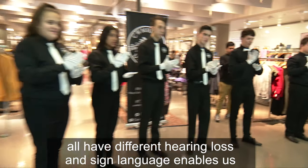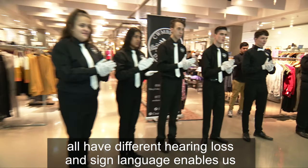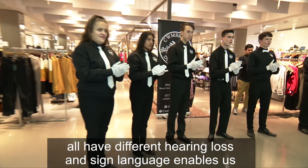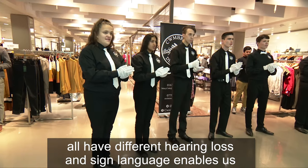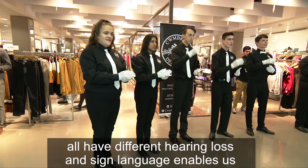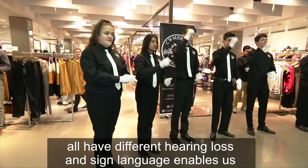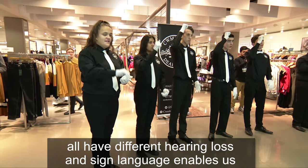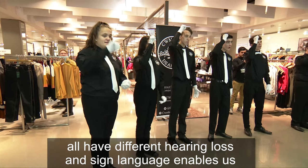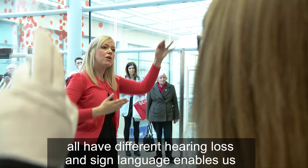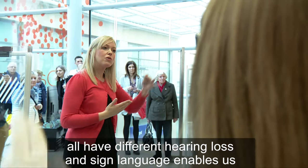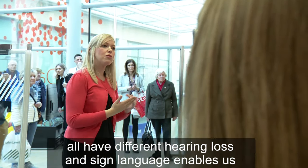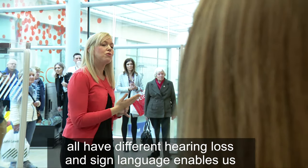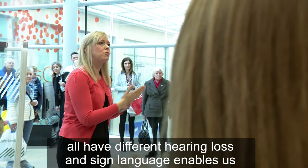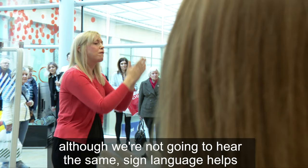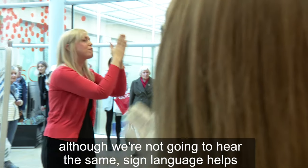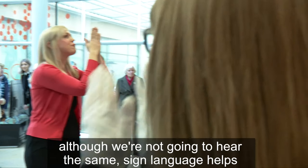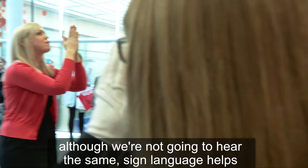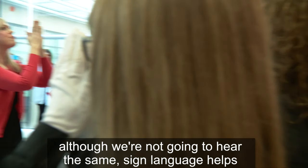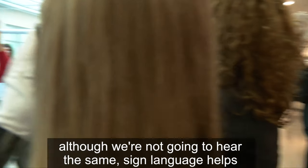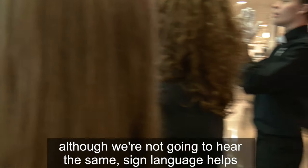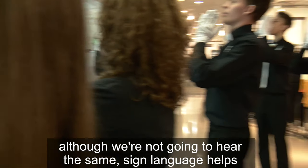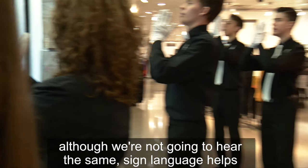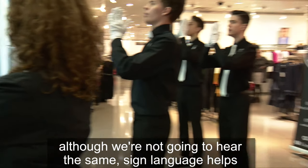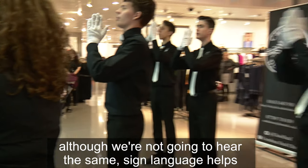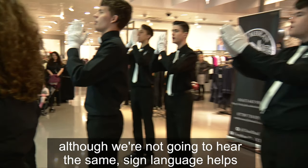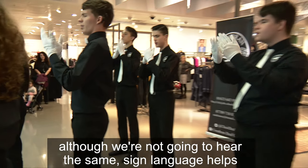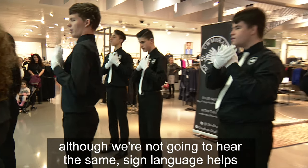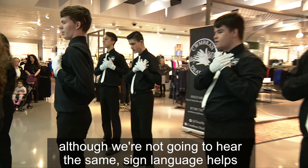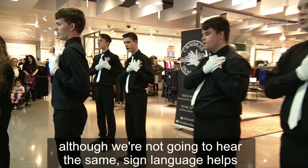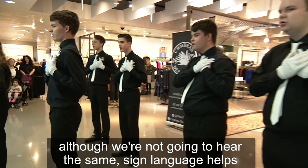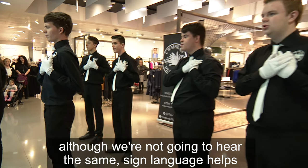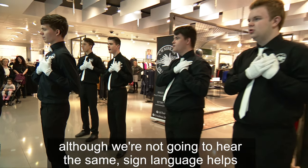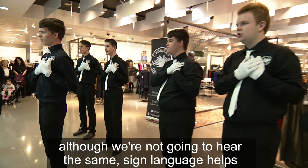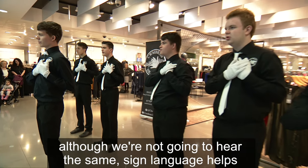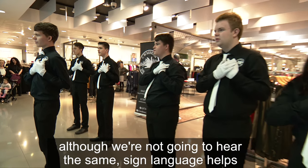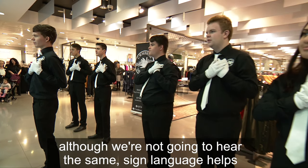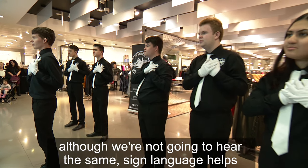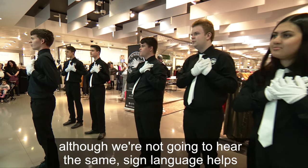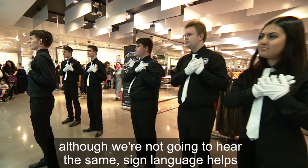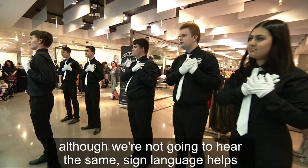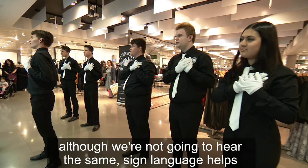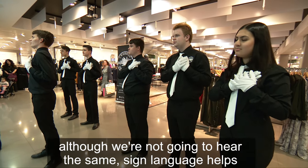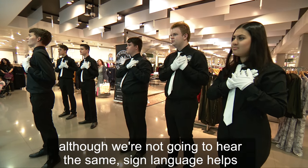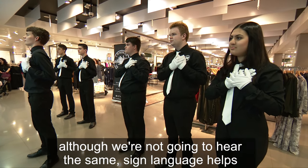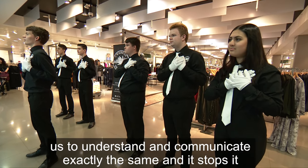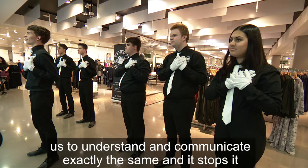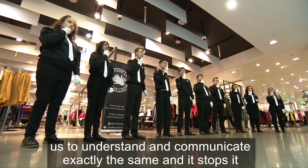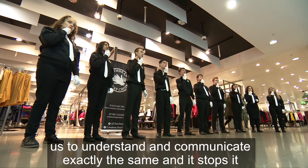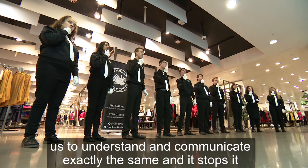and sign language enables us to, although we're not going to hear the same, sign language helps us all to